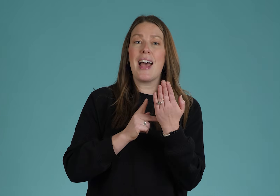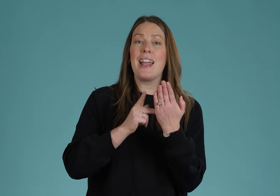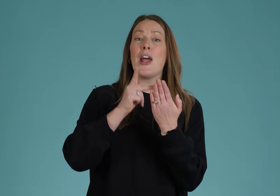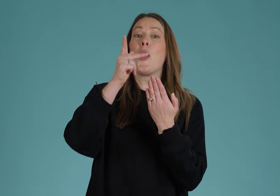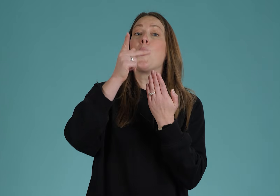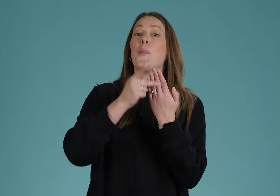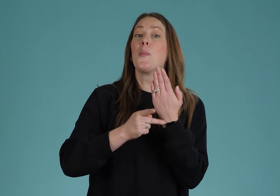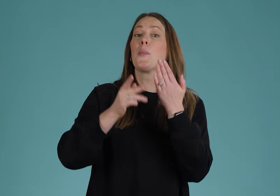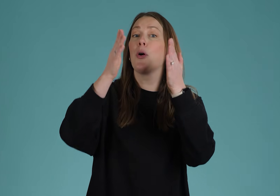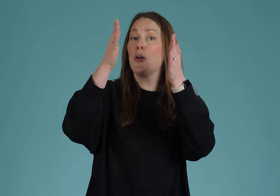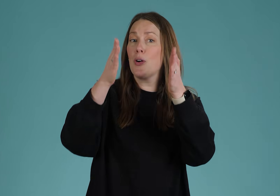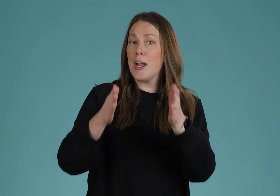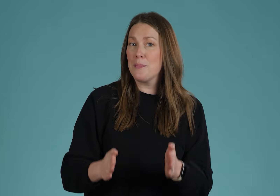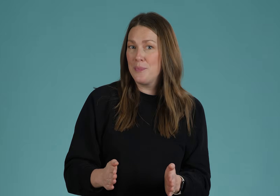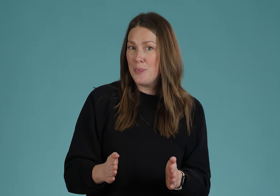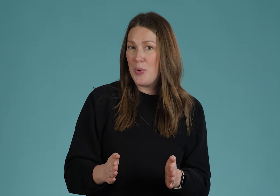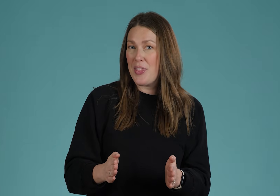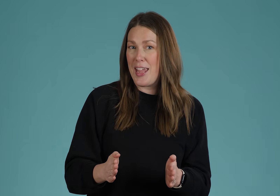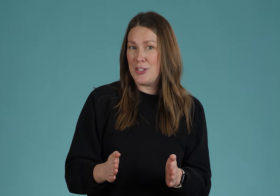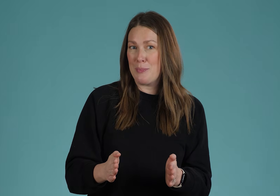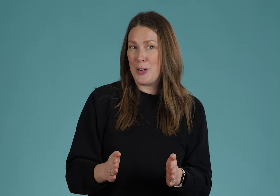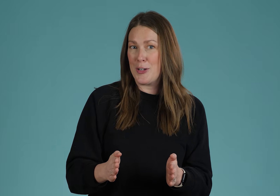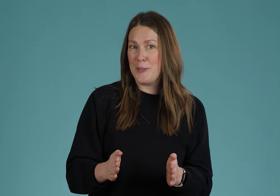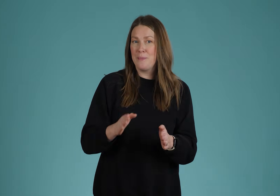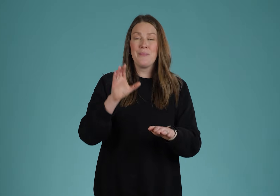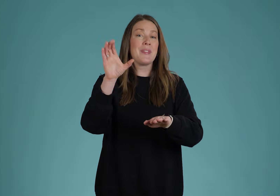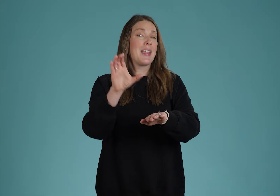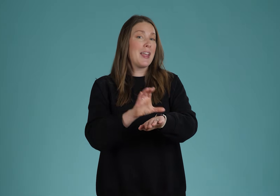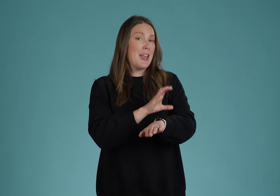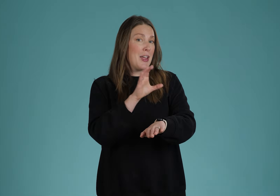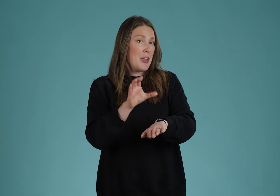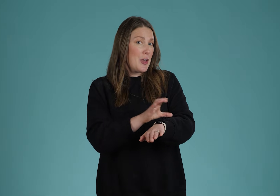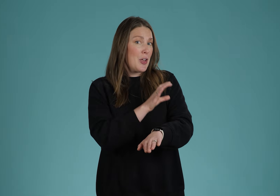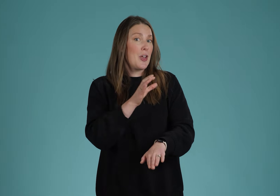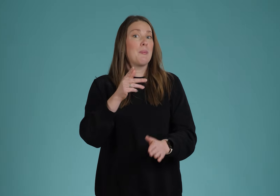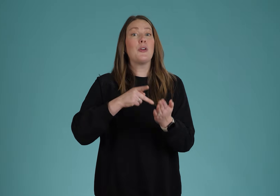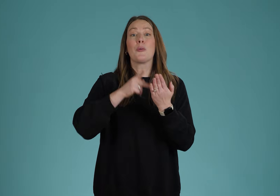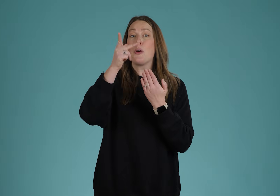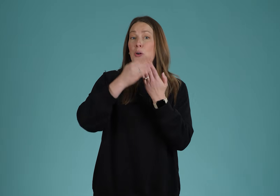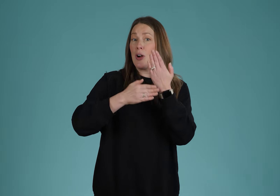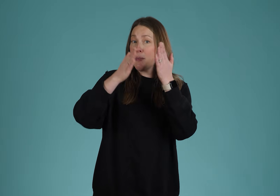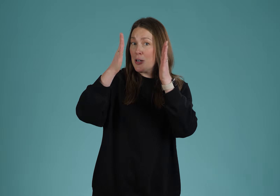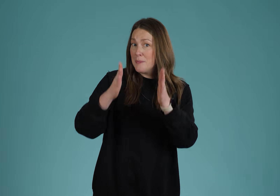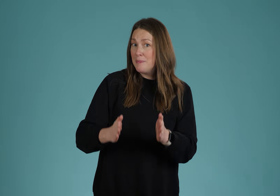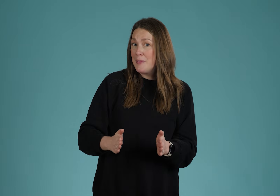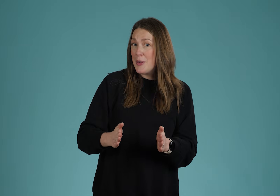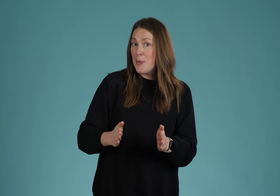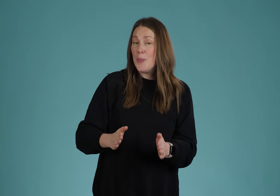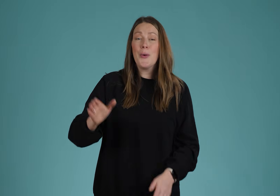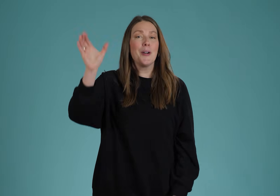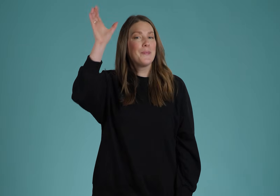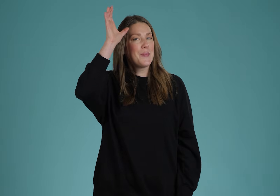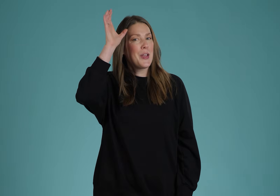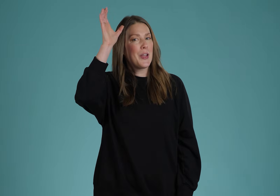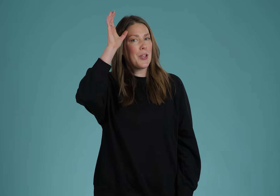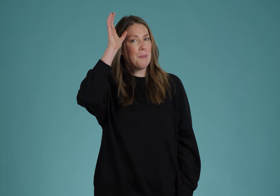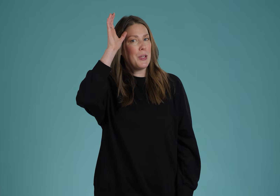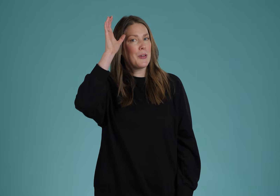sign program with agent marker. Computer programmer or